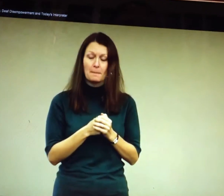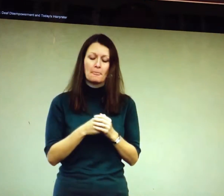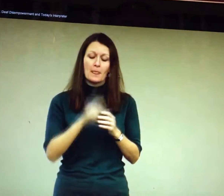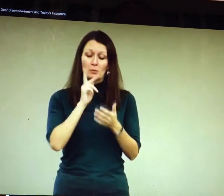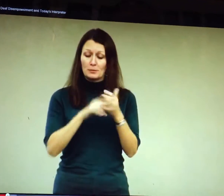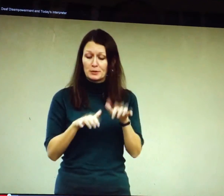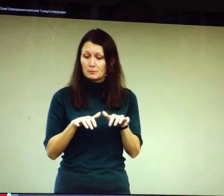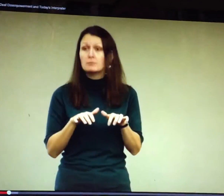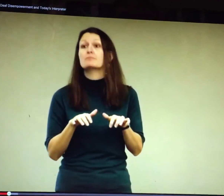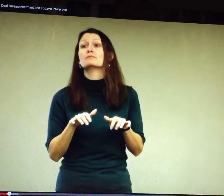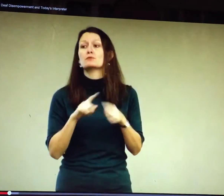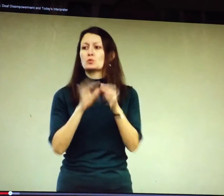So I said, can you please look at me?